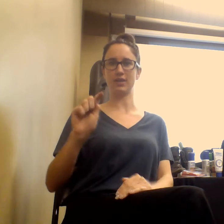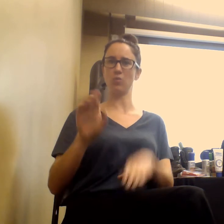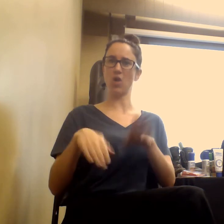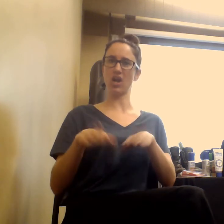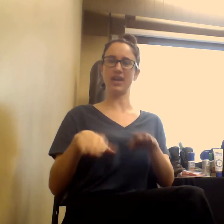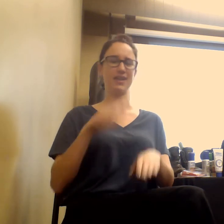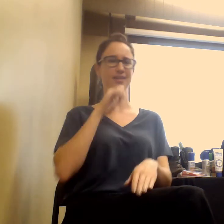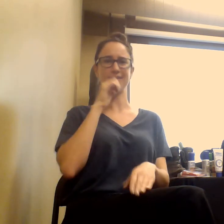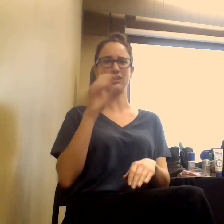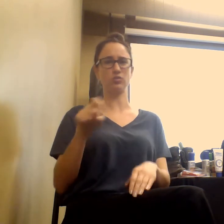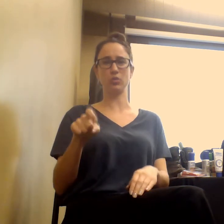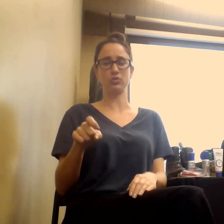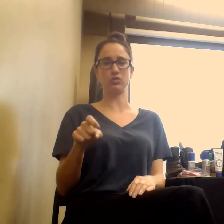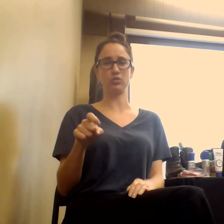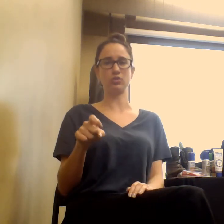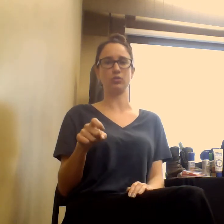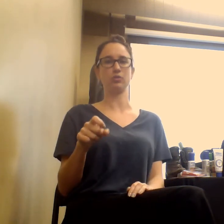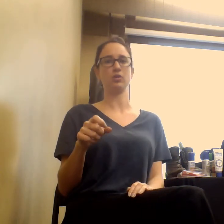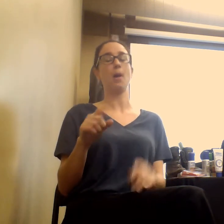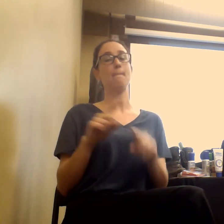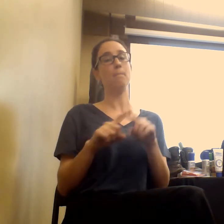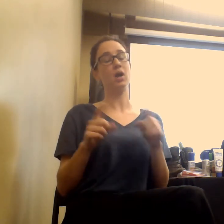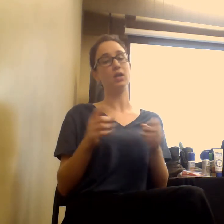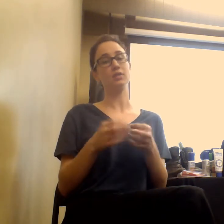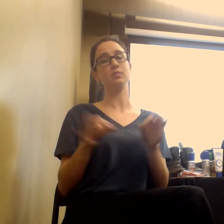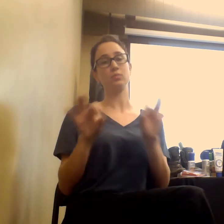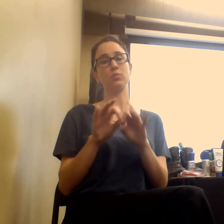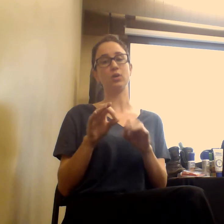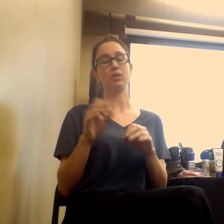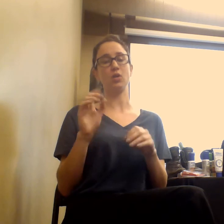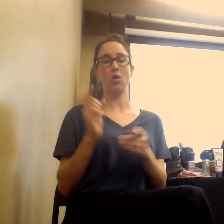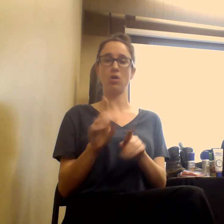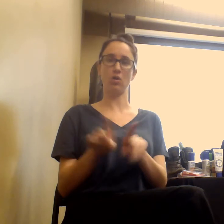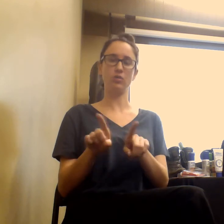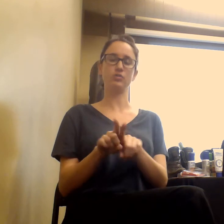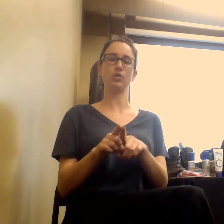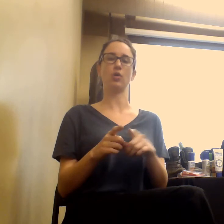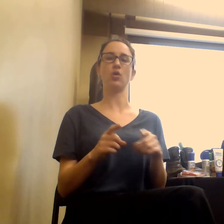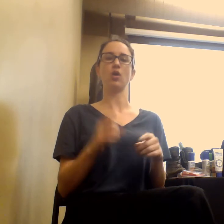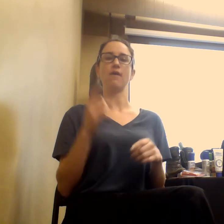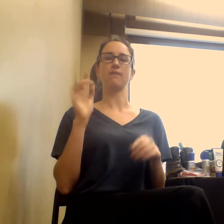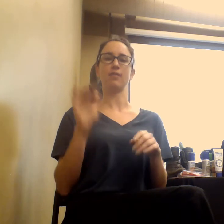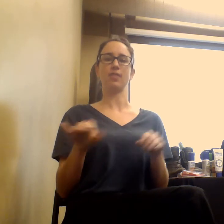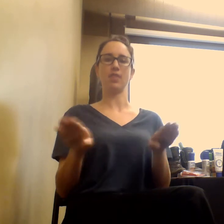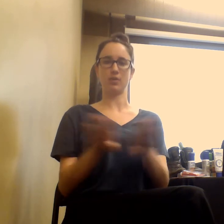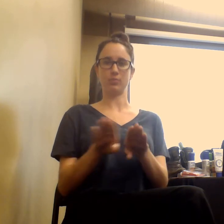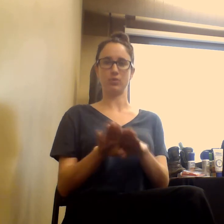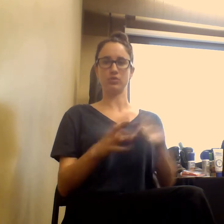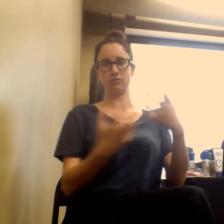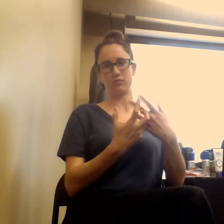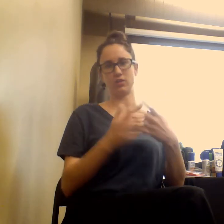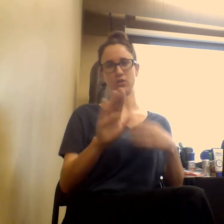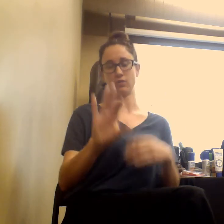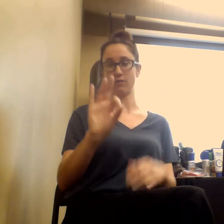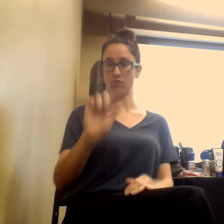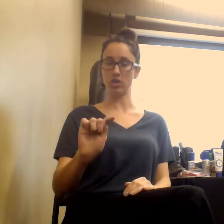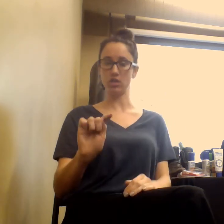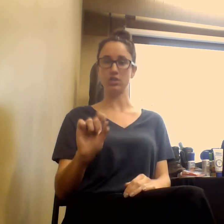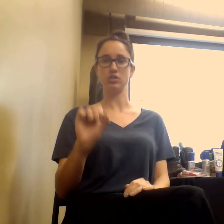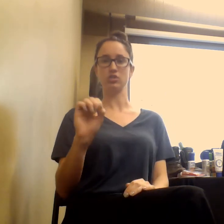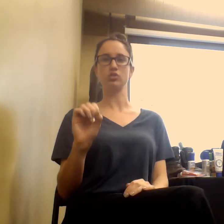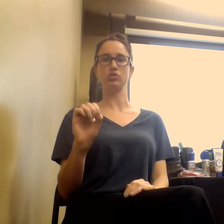break in that boot, so I wore them every day for almost a year. And they took a while to break in. They're now, I guess, 4 years old, 5 years